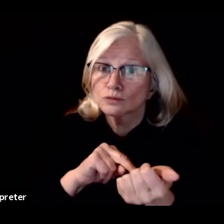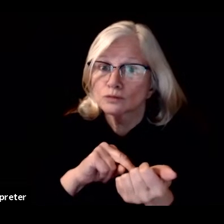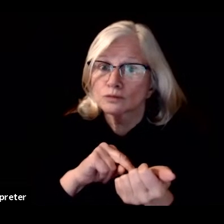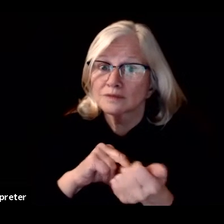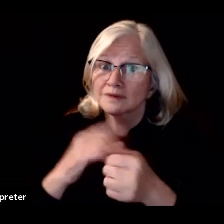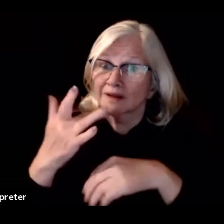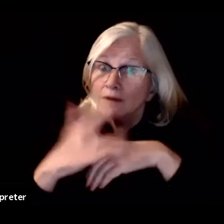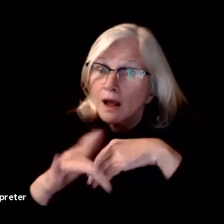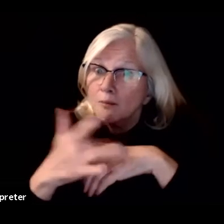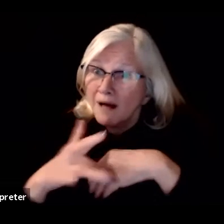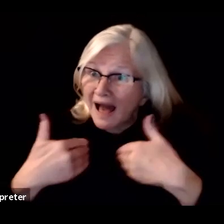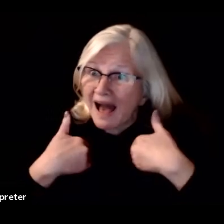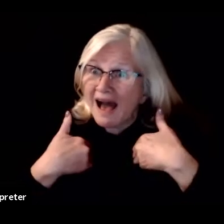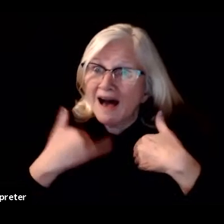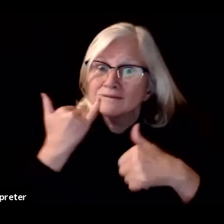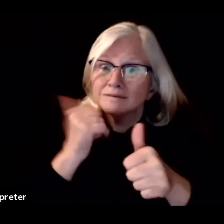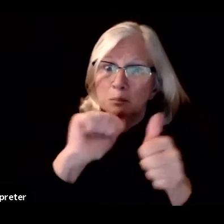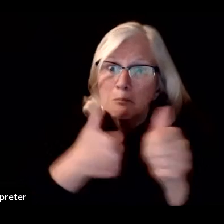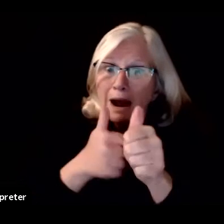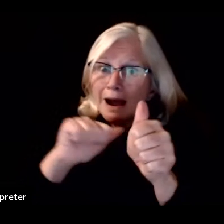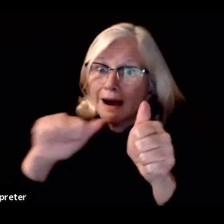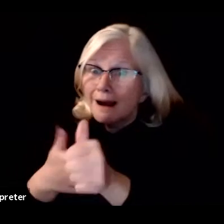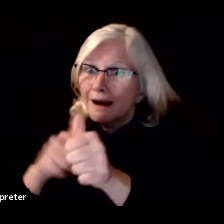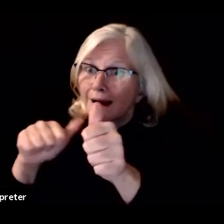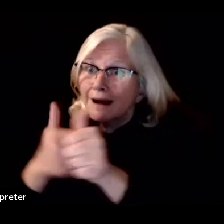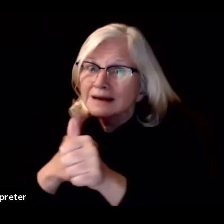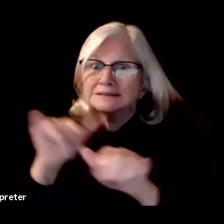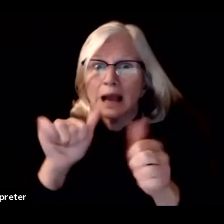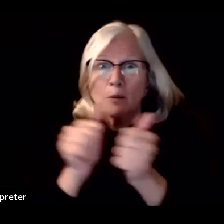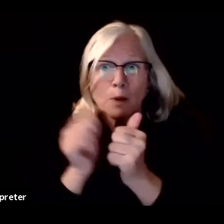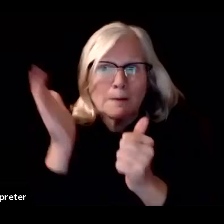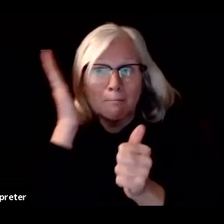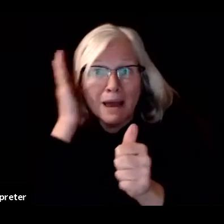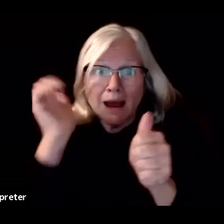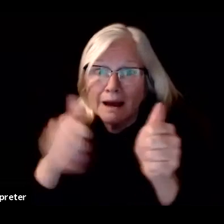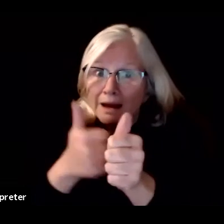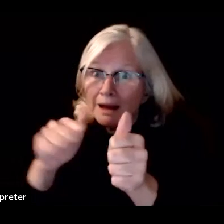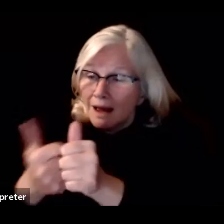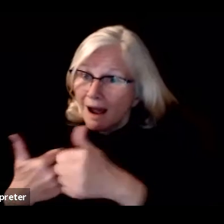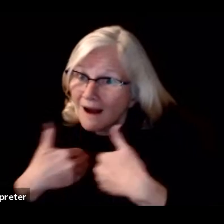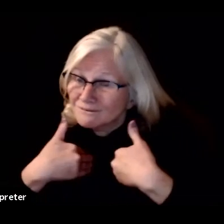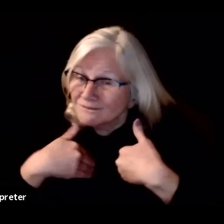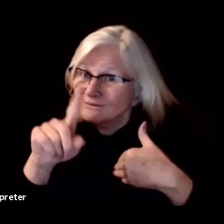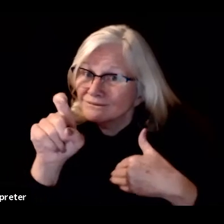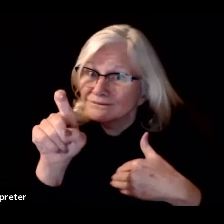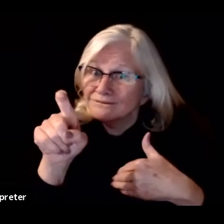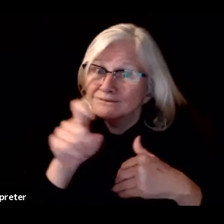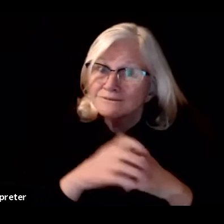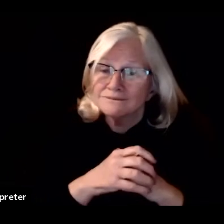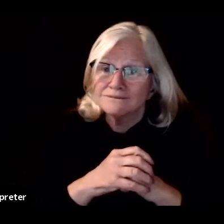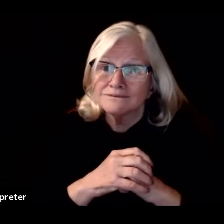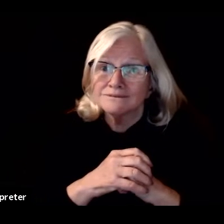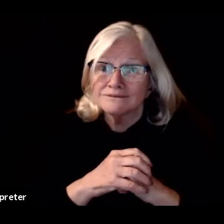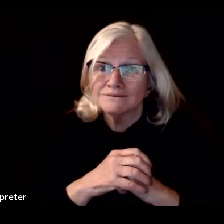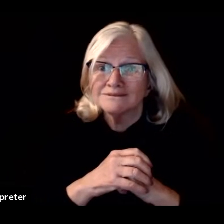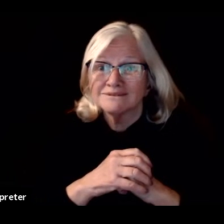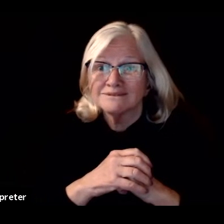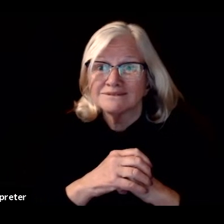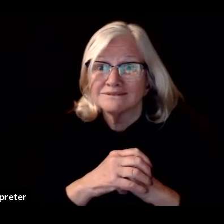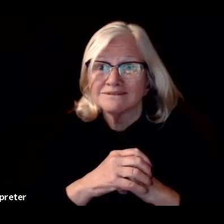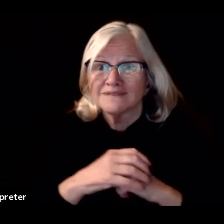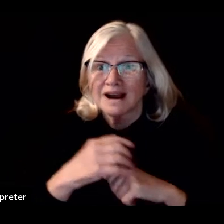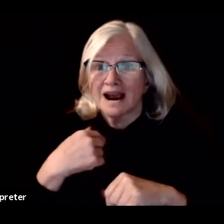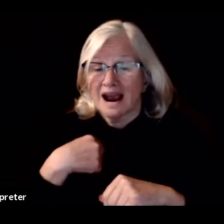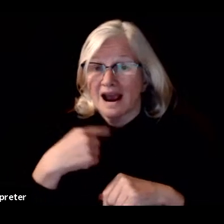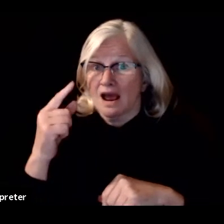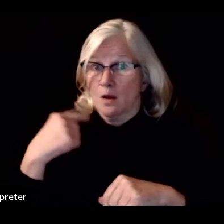Well, I think the same basic system of coordinating capacity applies to staffing as well, and has been